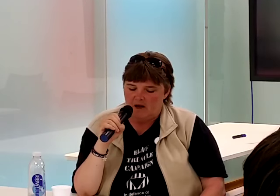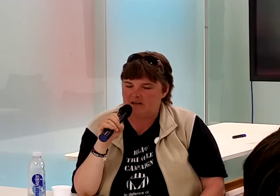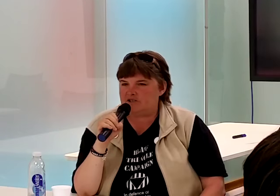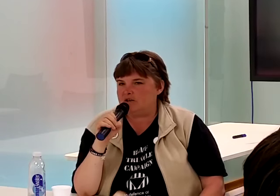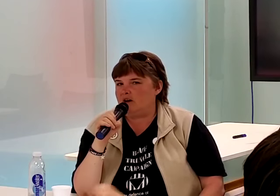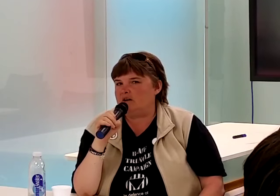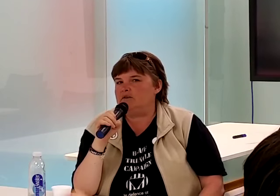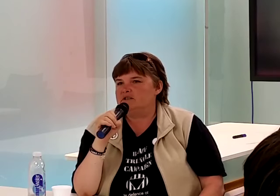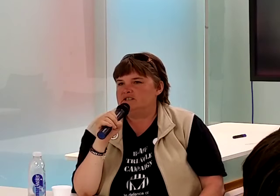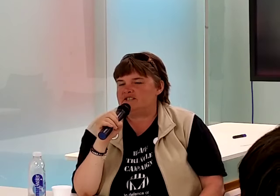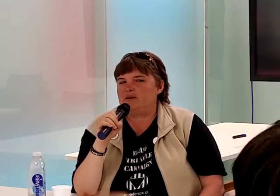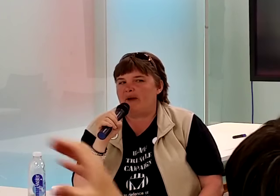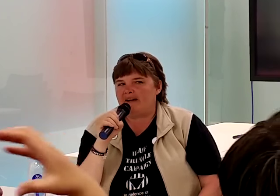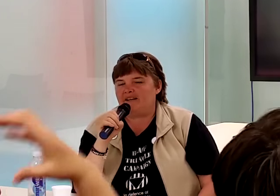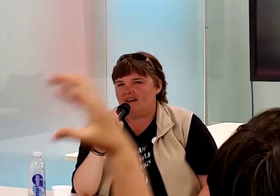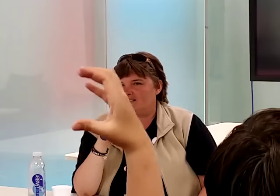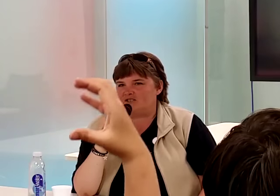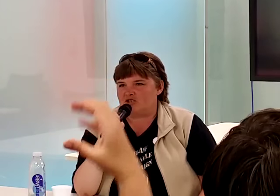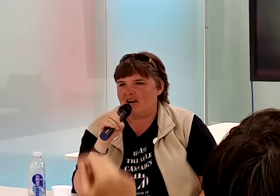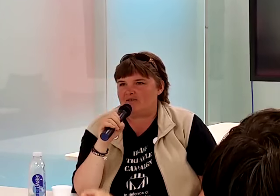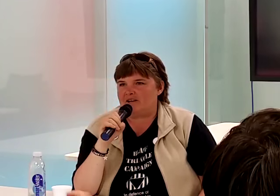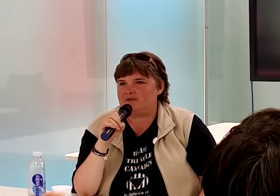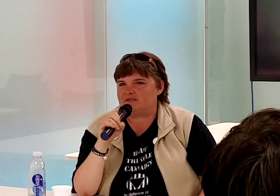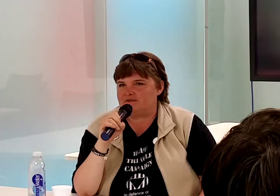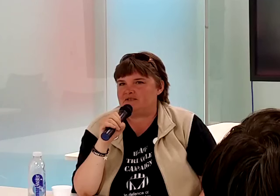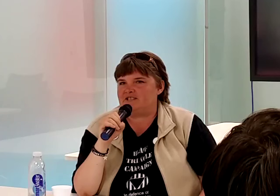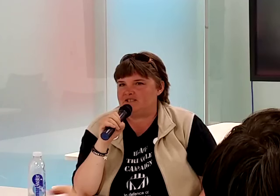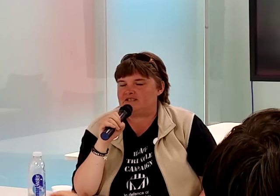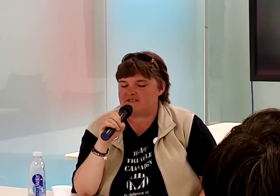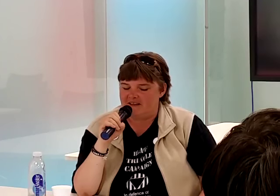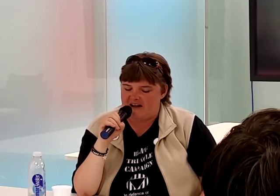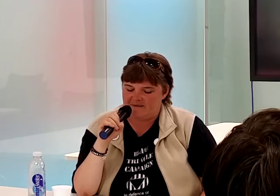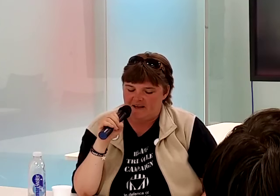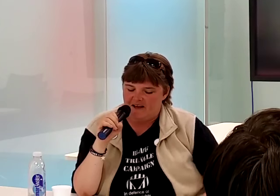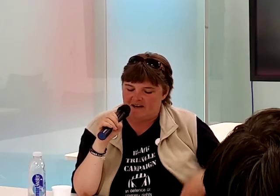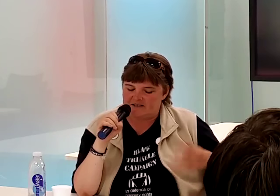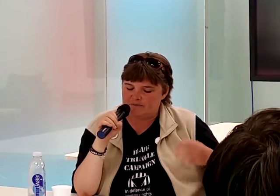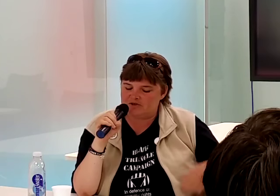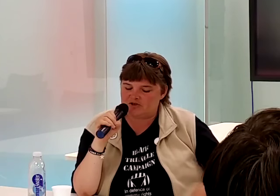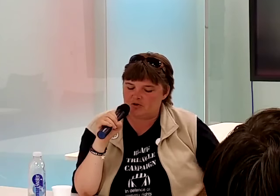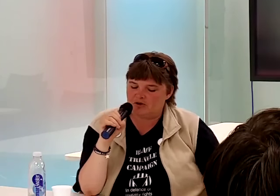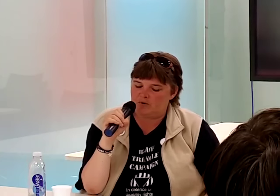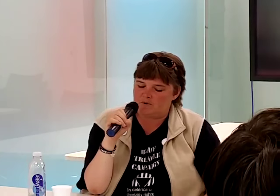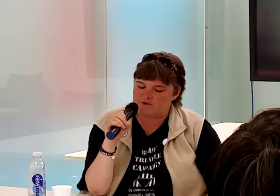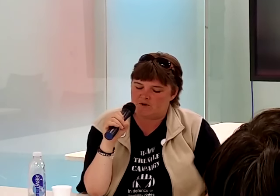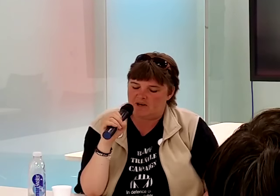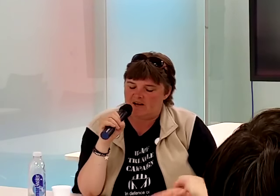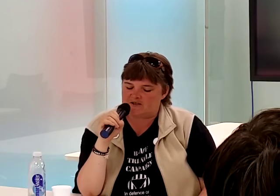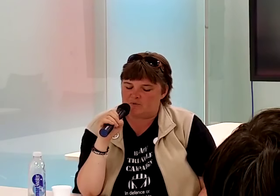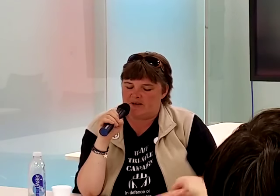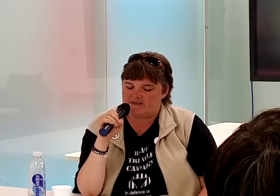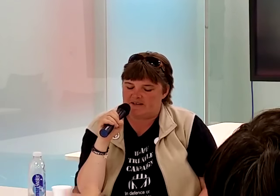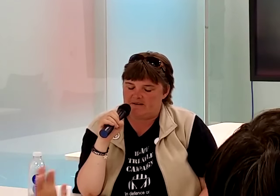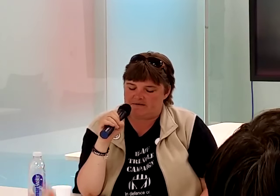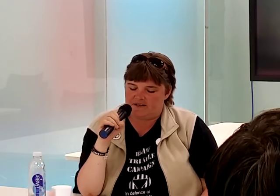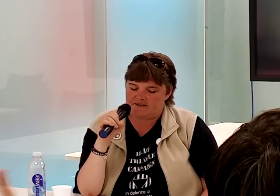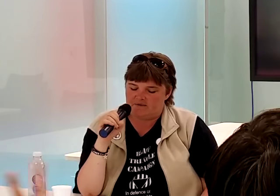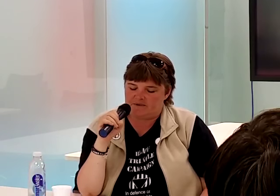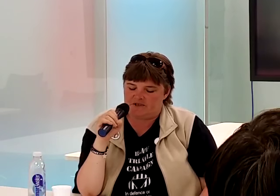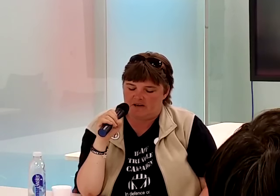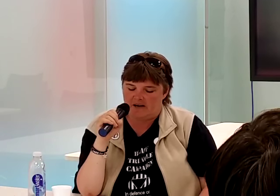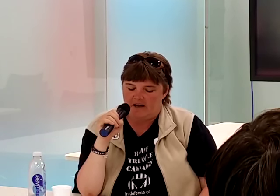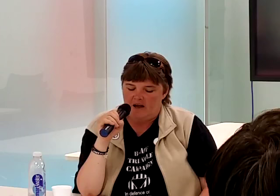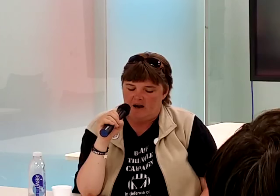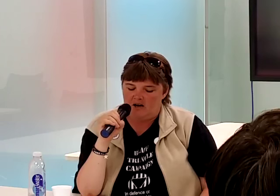government. And as you know, Deepak has a track record of doing just that. And as I'm sure you all saw last Wednesday,